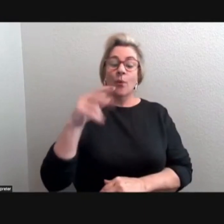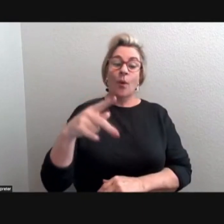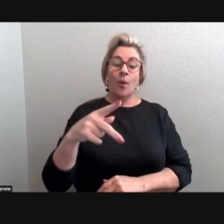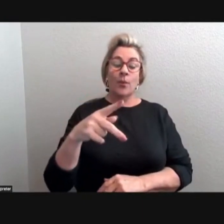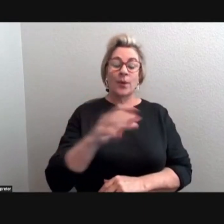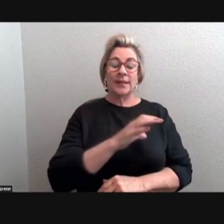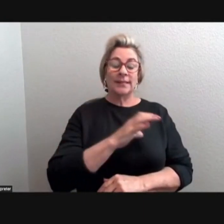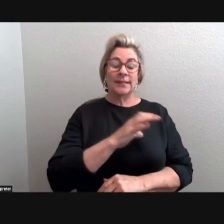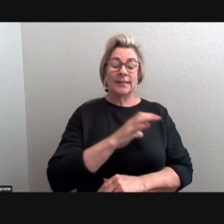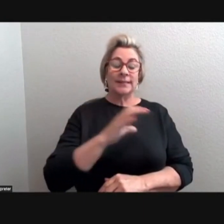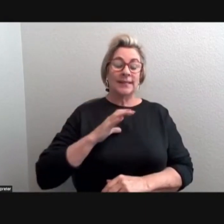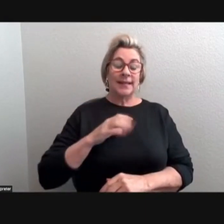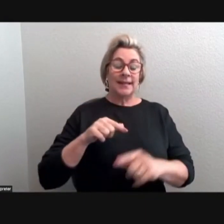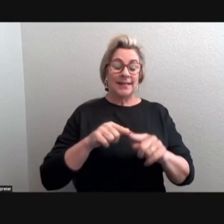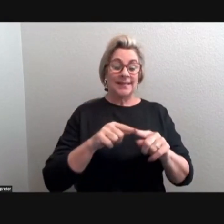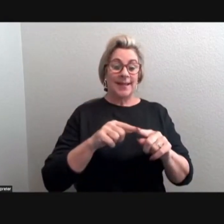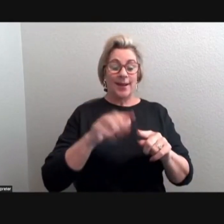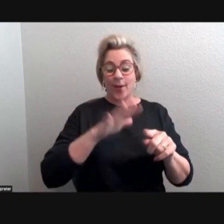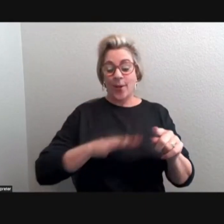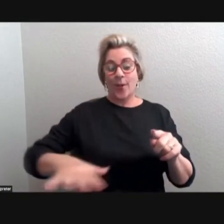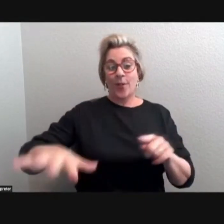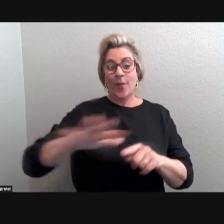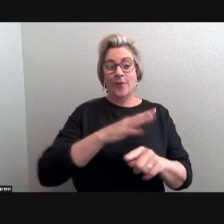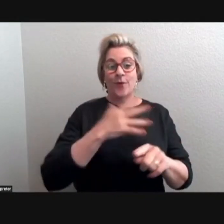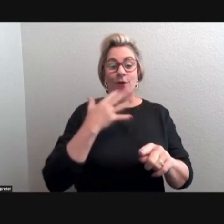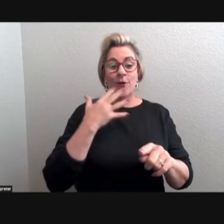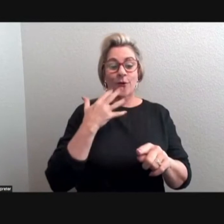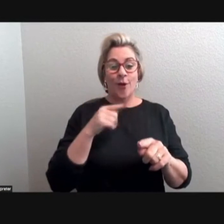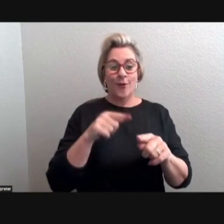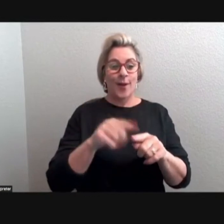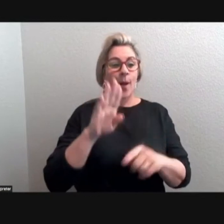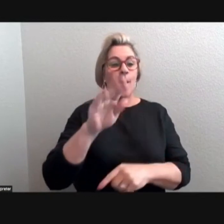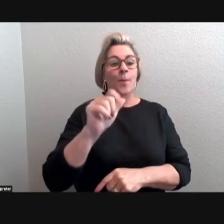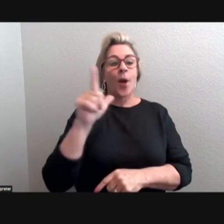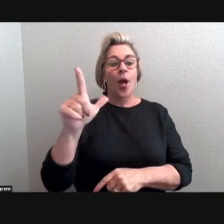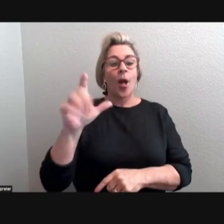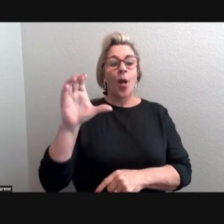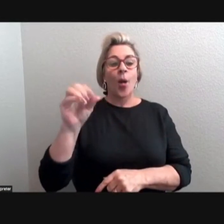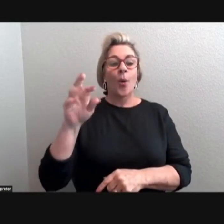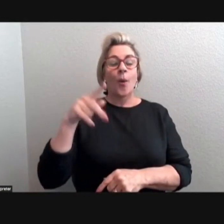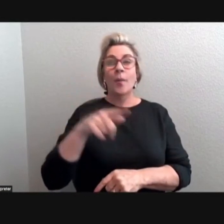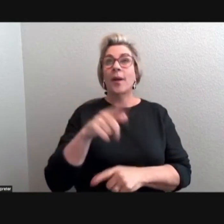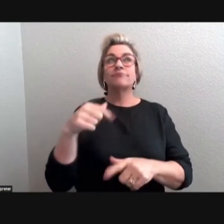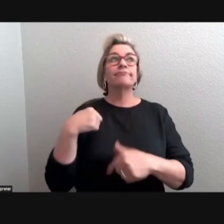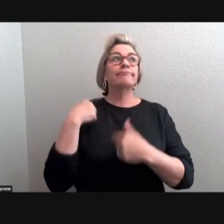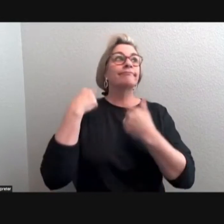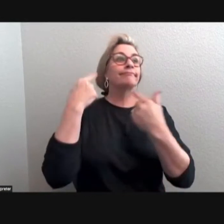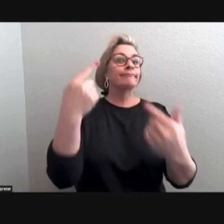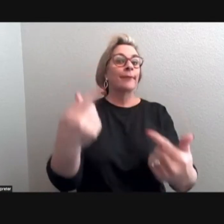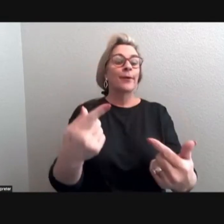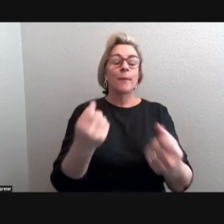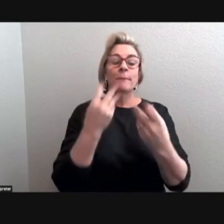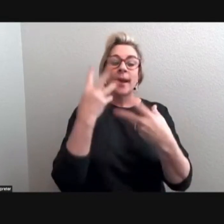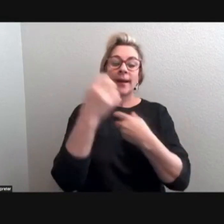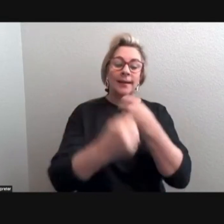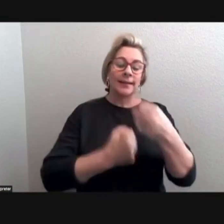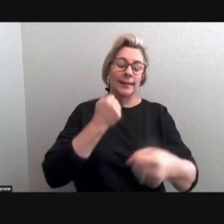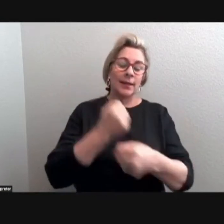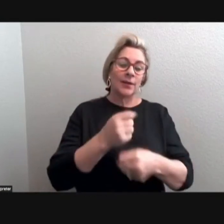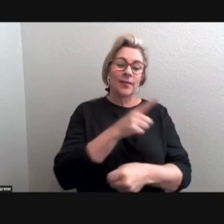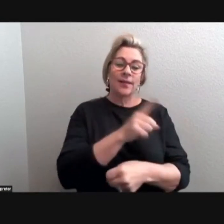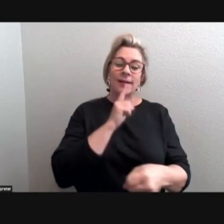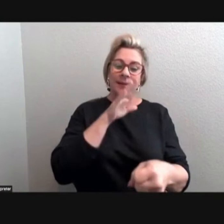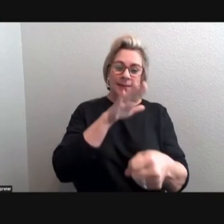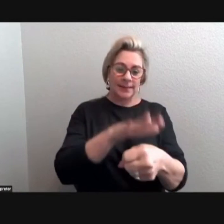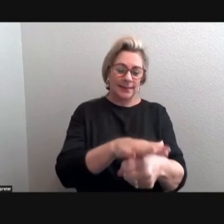in Boulder County and across Colorado in Ball Corporation. They've been here longer than I can remember, and they're deeply dedicated with strong roots